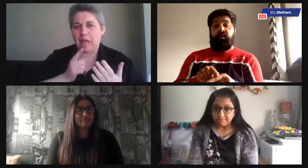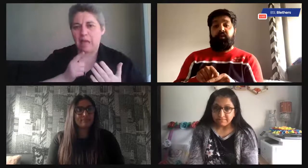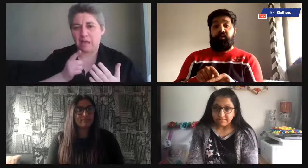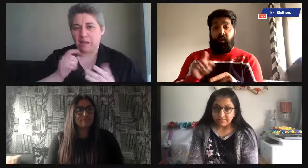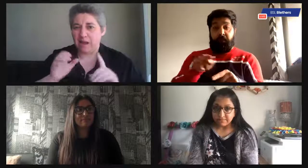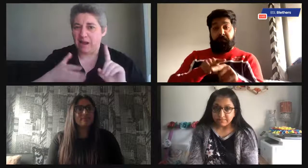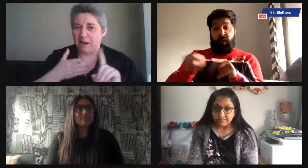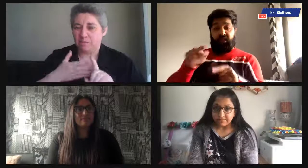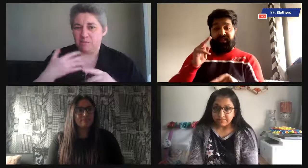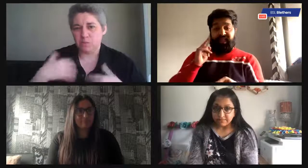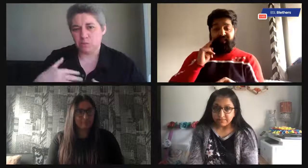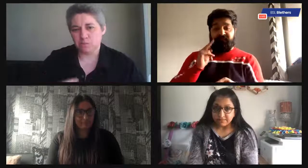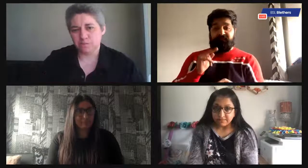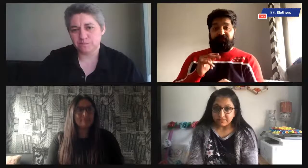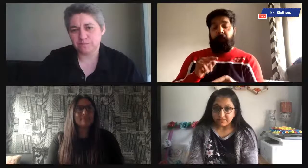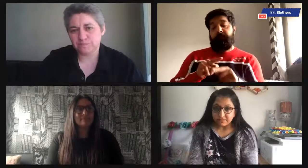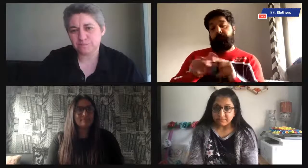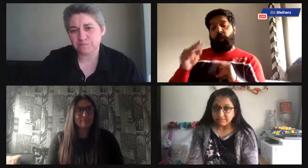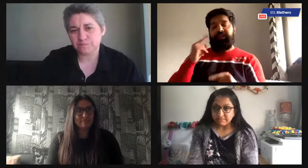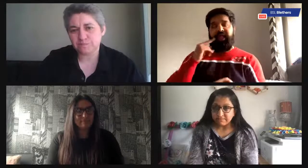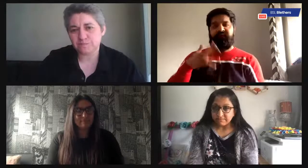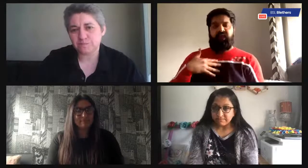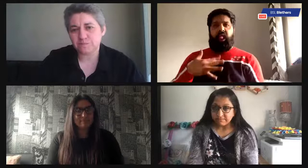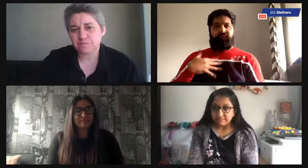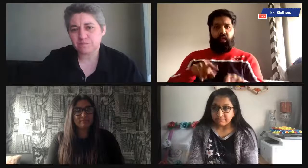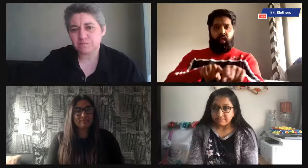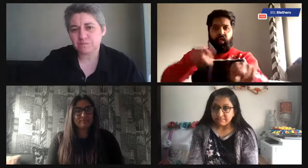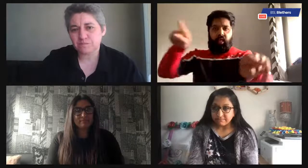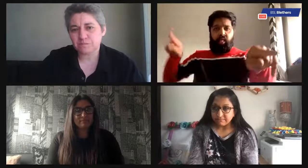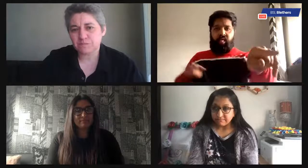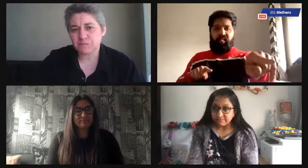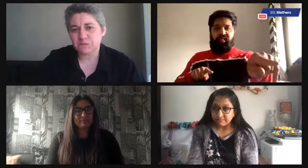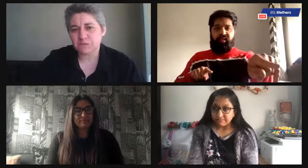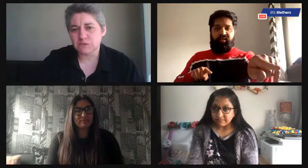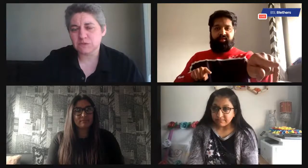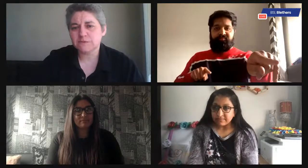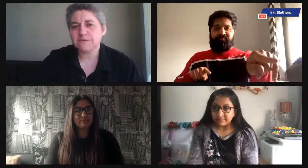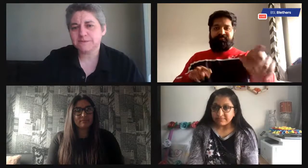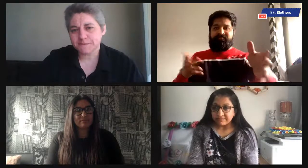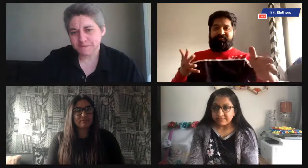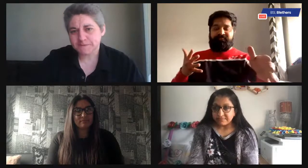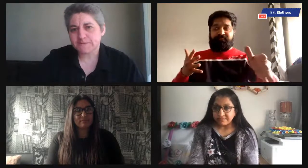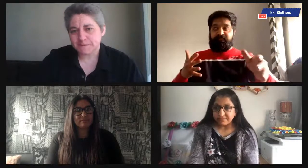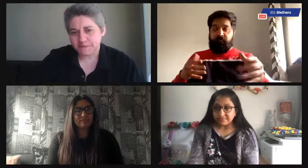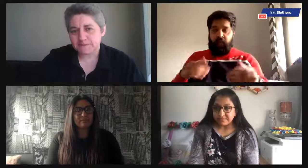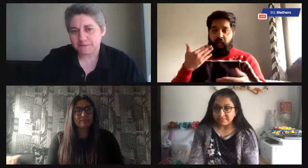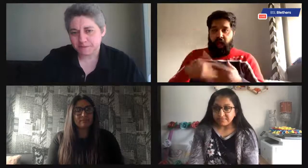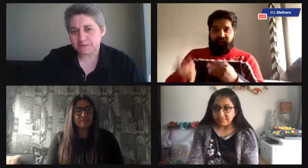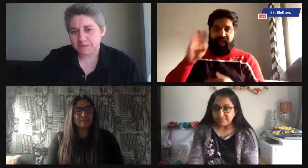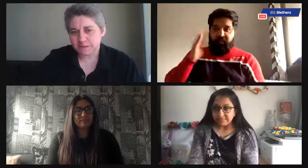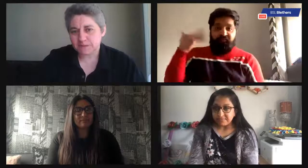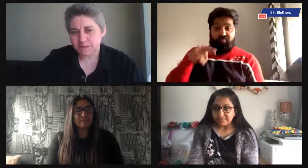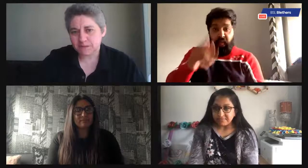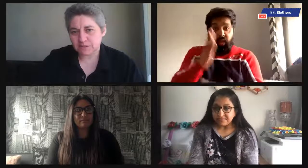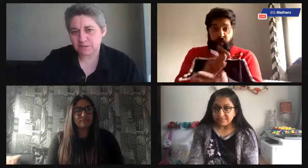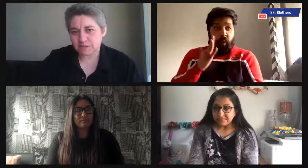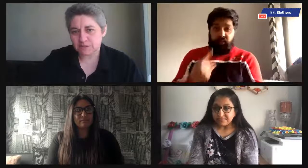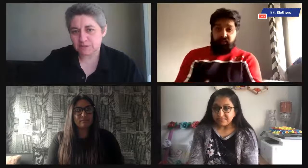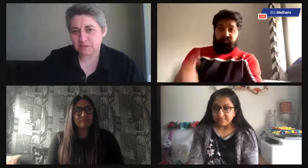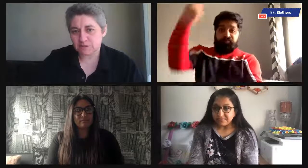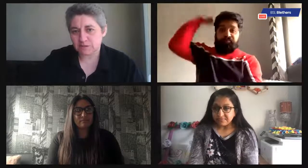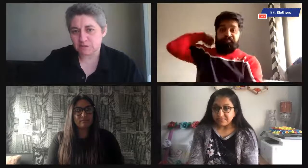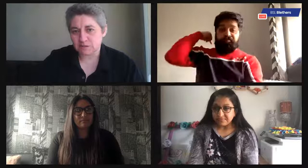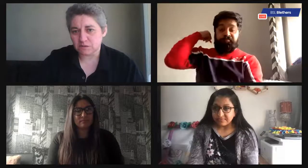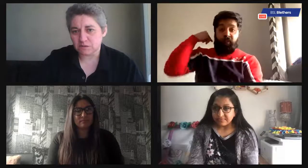a lot of sort of translation work, cultural changes and things as well. Yeah. I think you're right, Avril, but I think a lot of deaf people